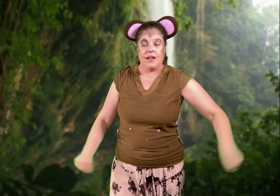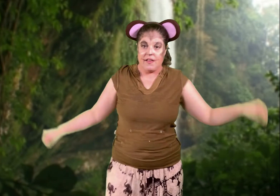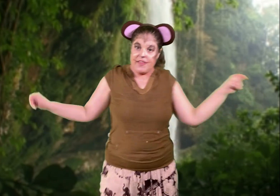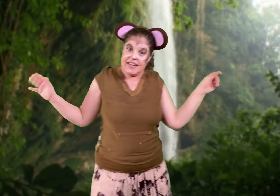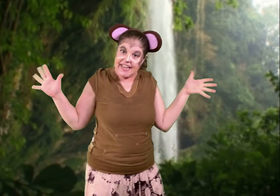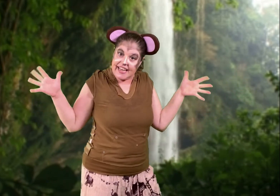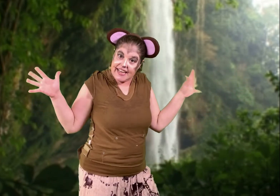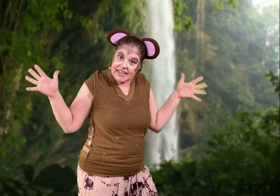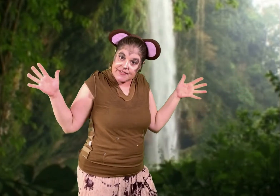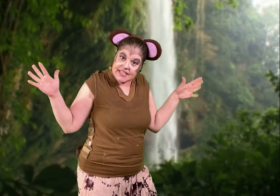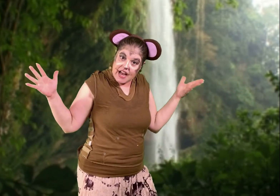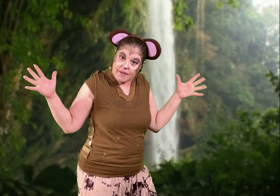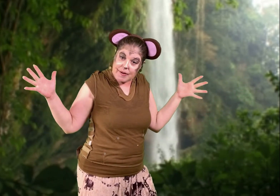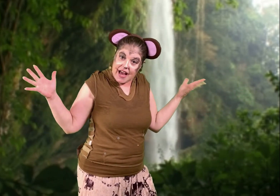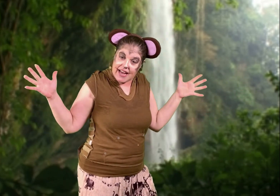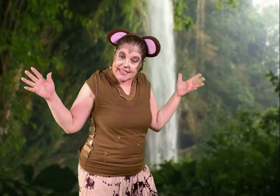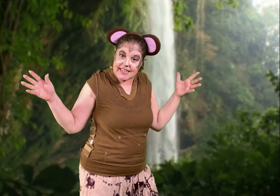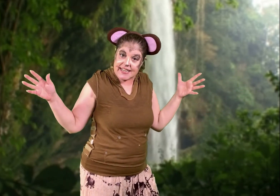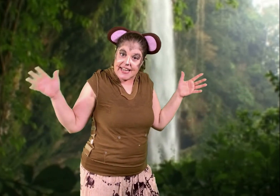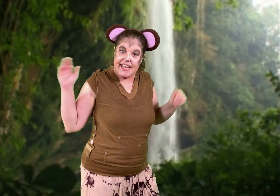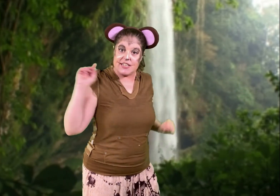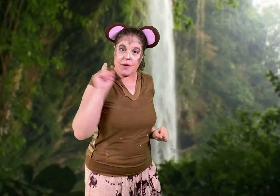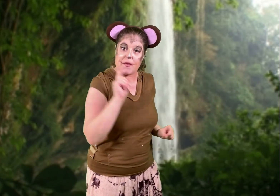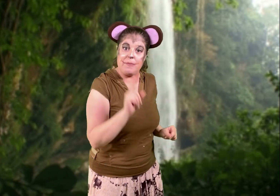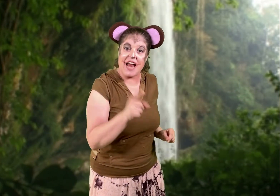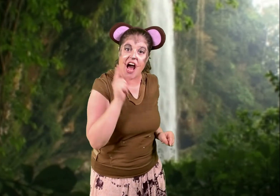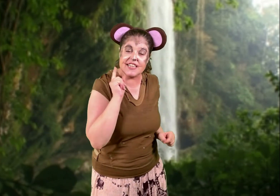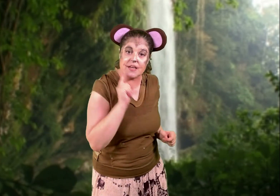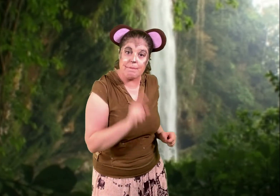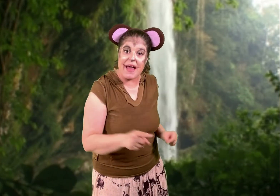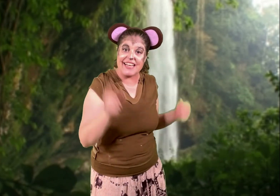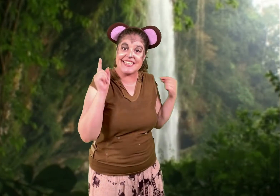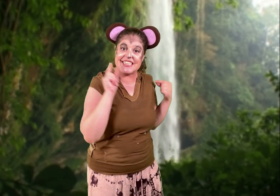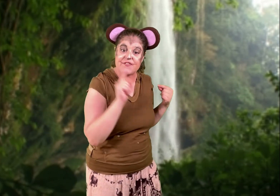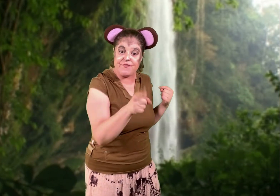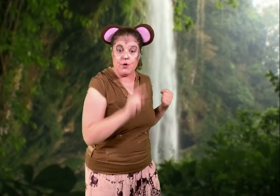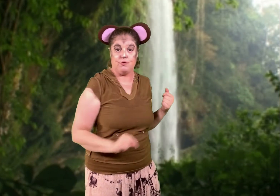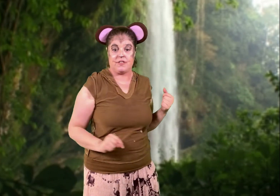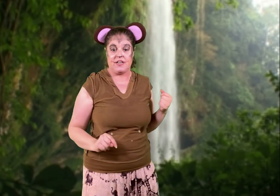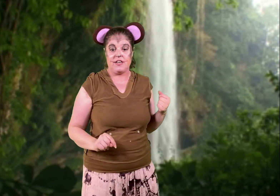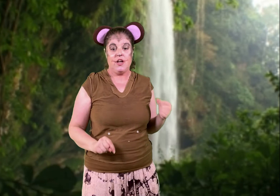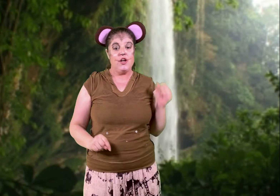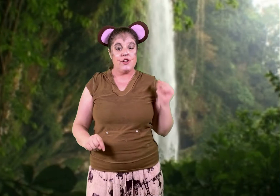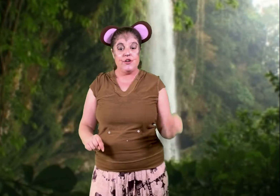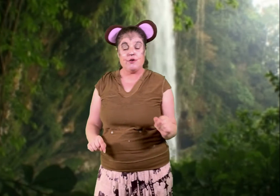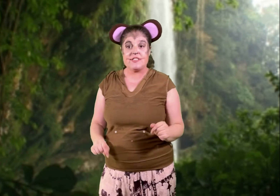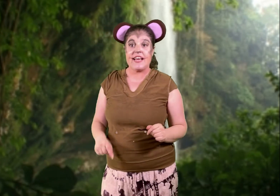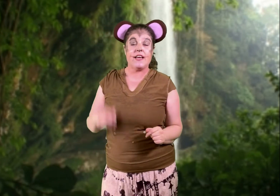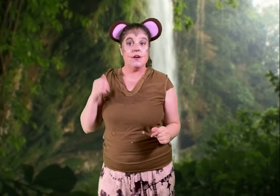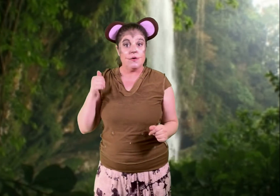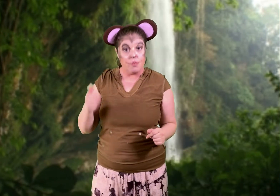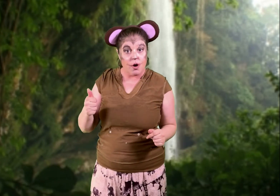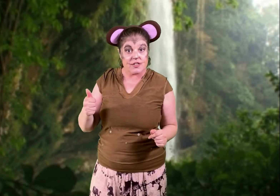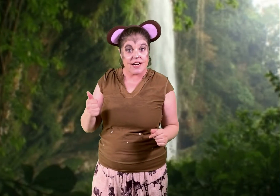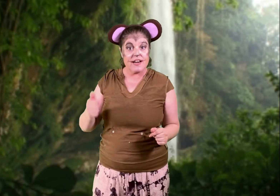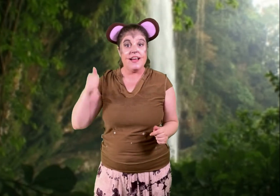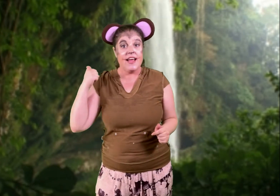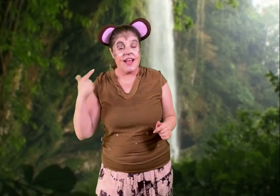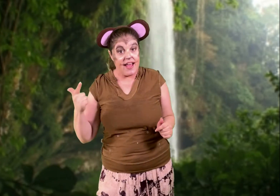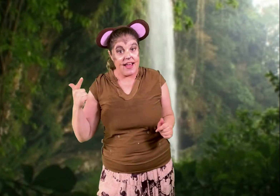The leaves of a plant is where the plant makes its food using water,